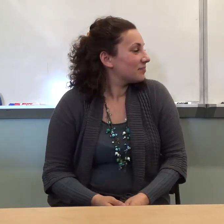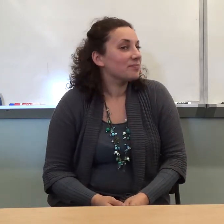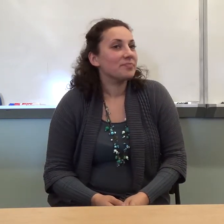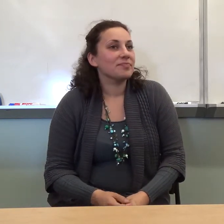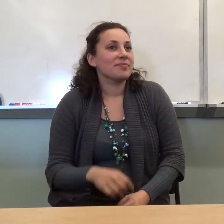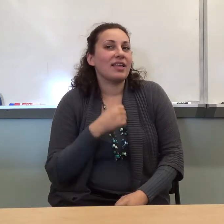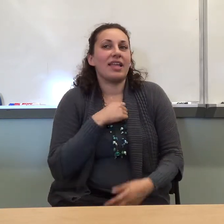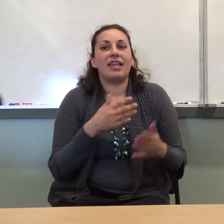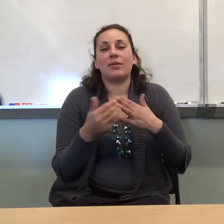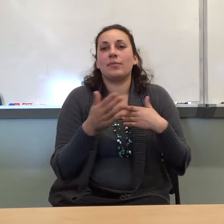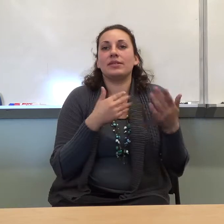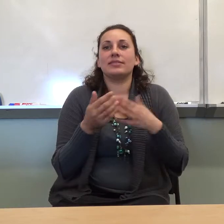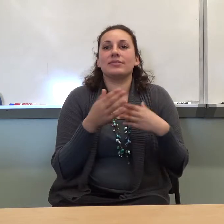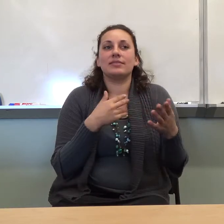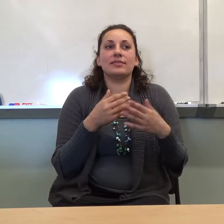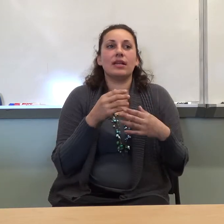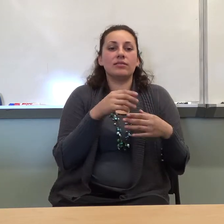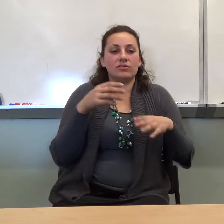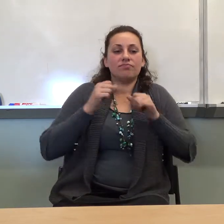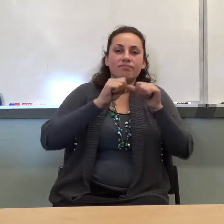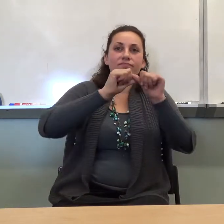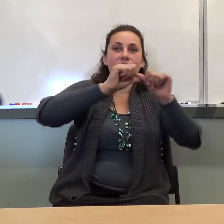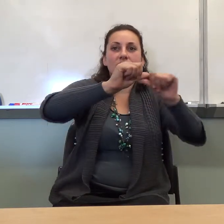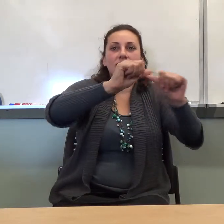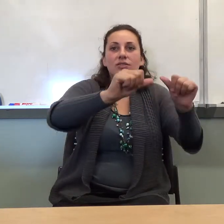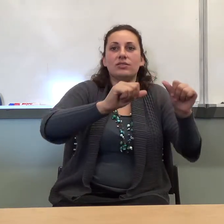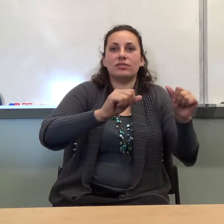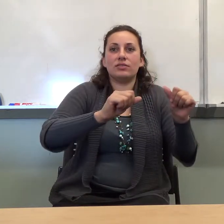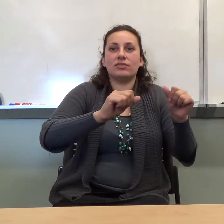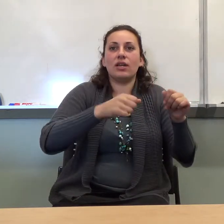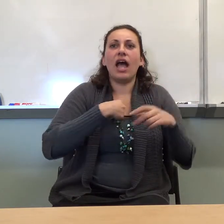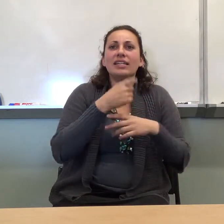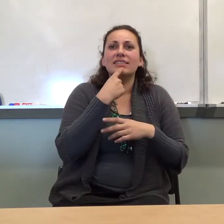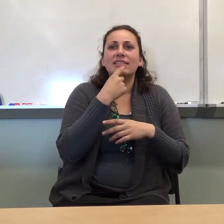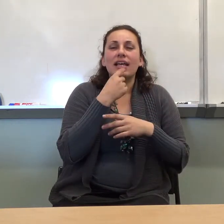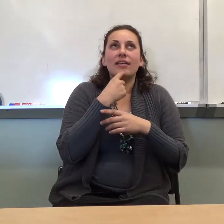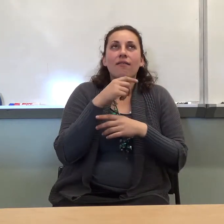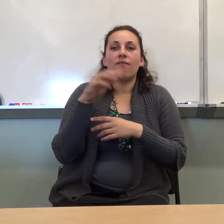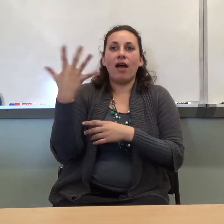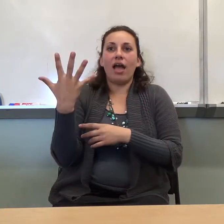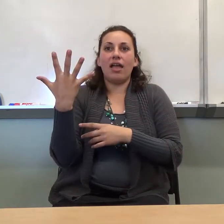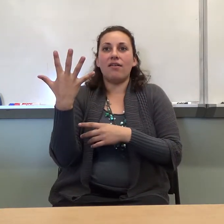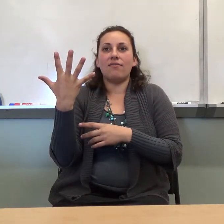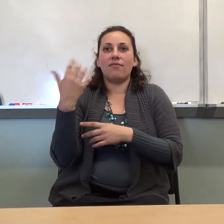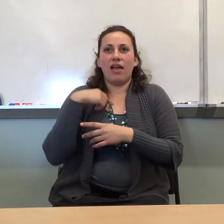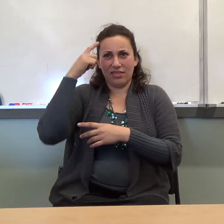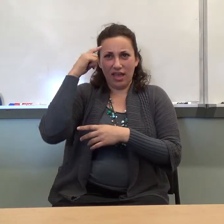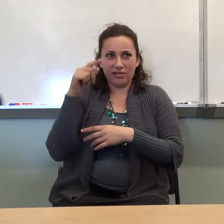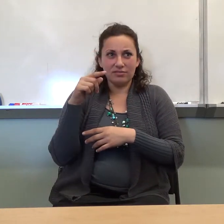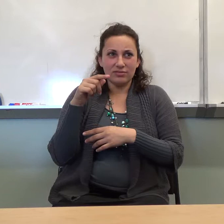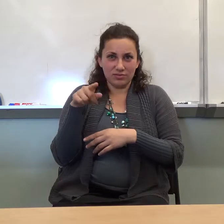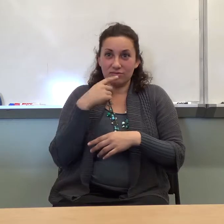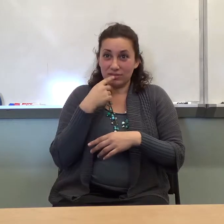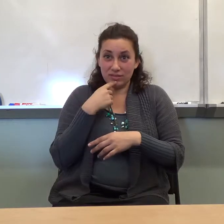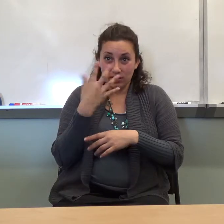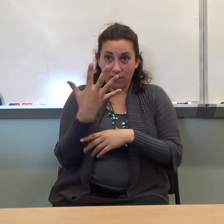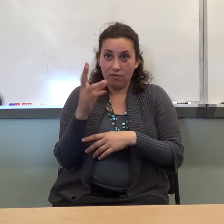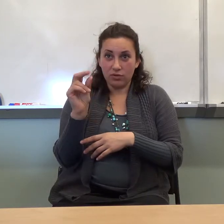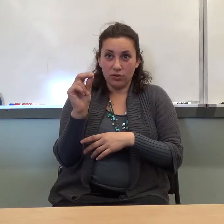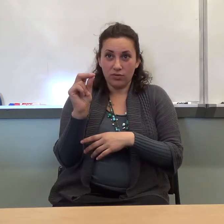Okay. All right, so it keeps on going. So this thing is written as 0.4 with a bar. Now, a little bit about notation here.